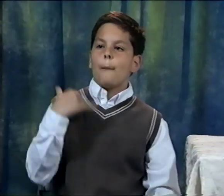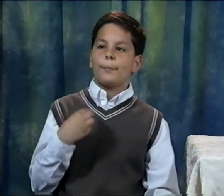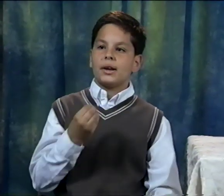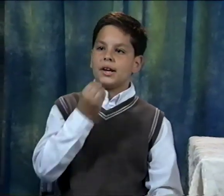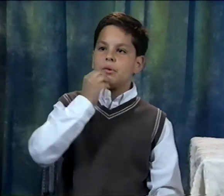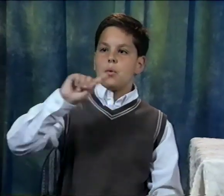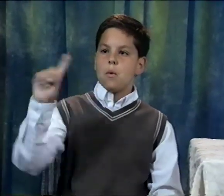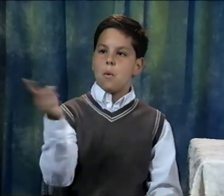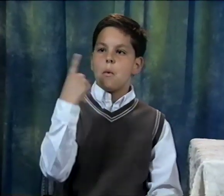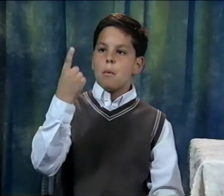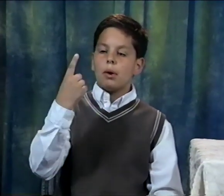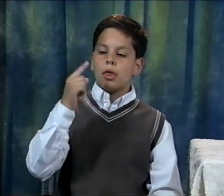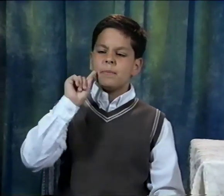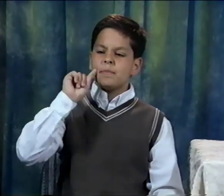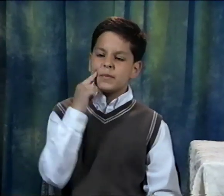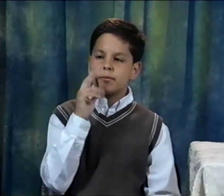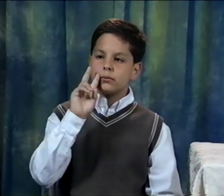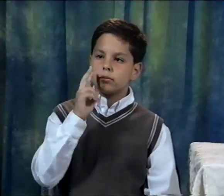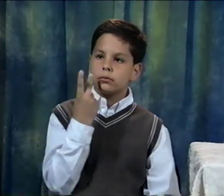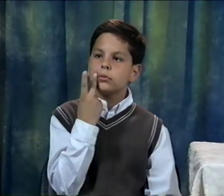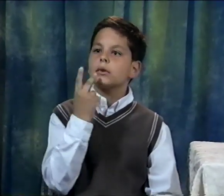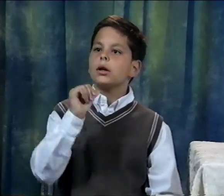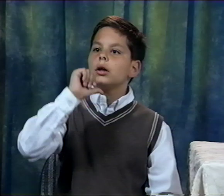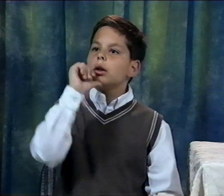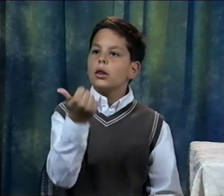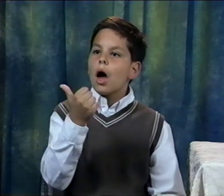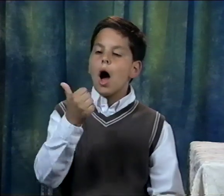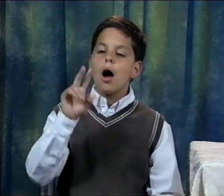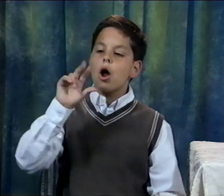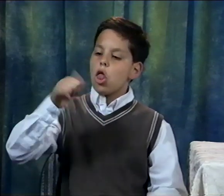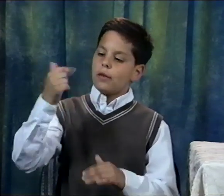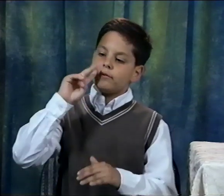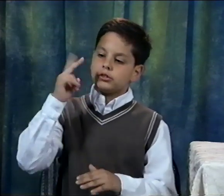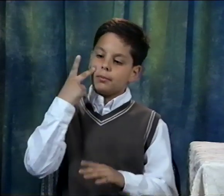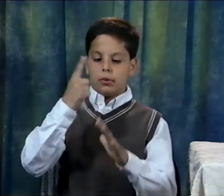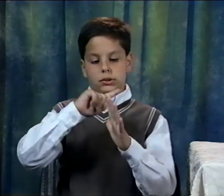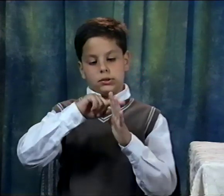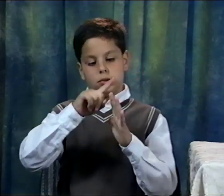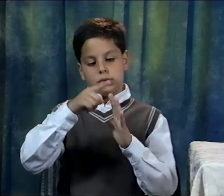Tonight, why do we eat only bitter herbs, not other vegetables?